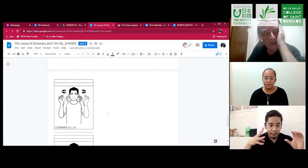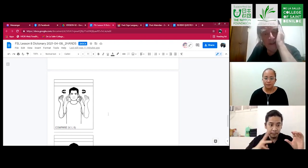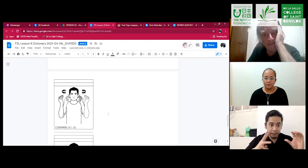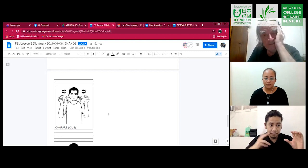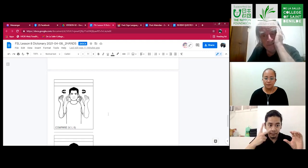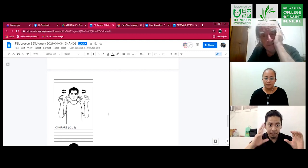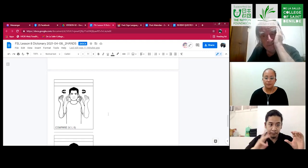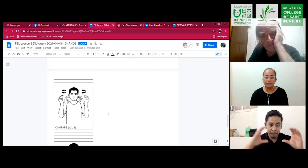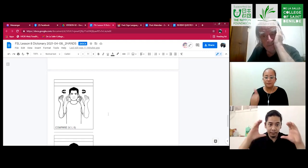okay,